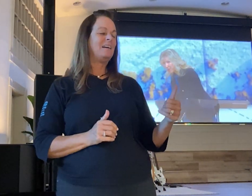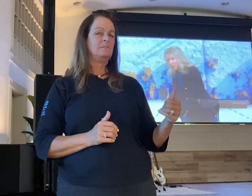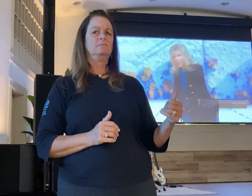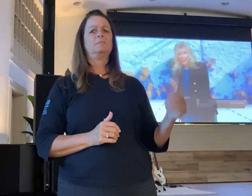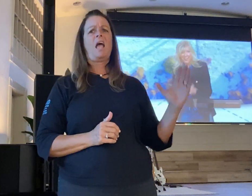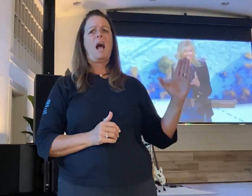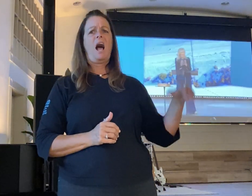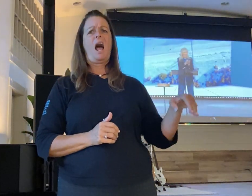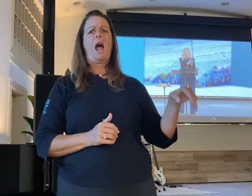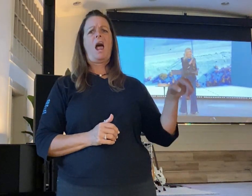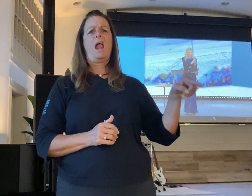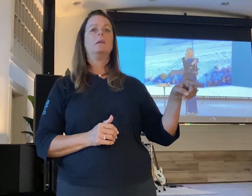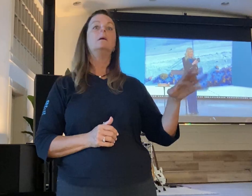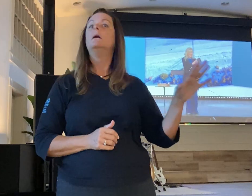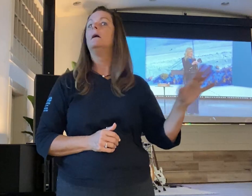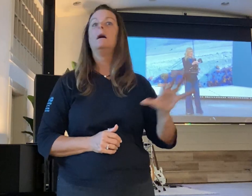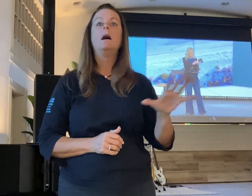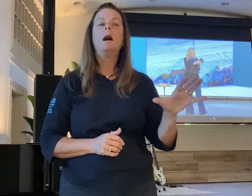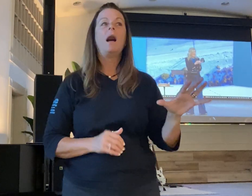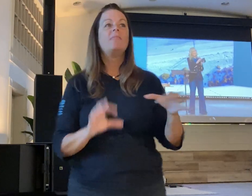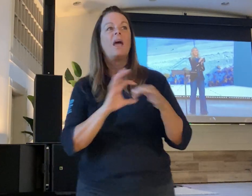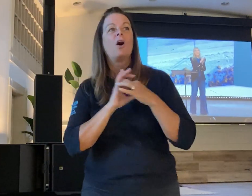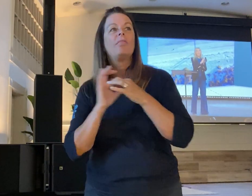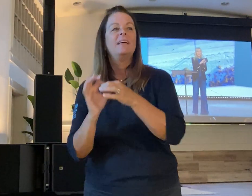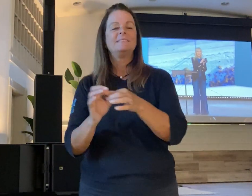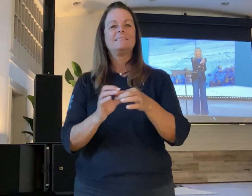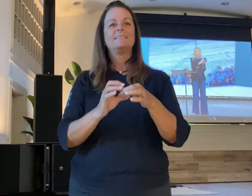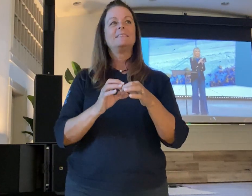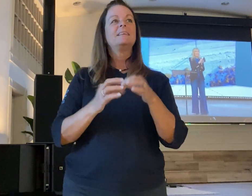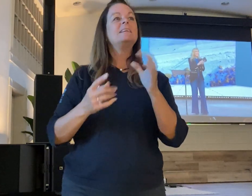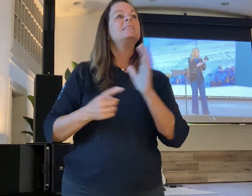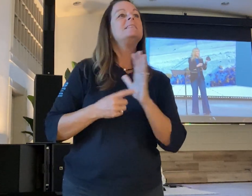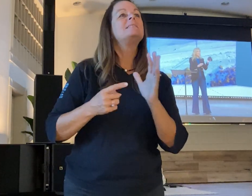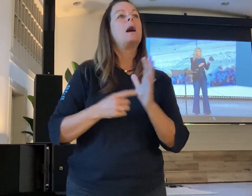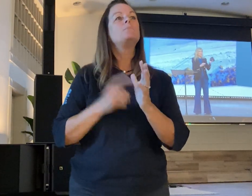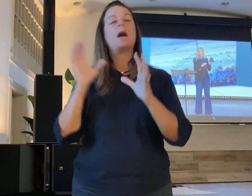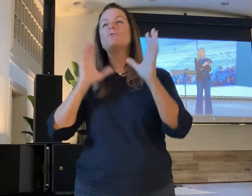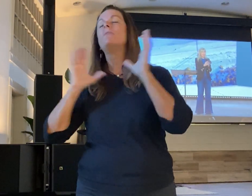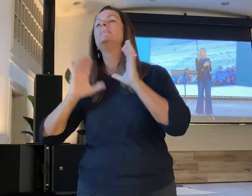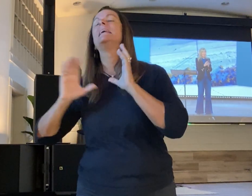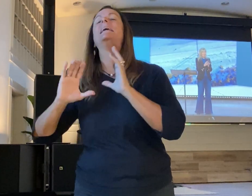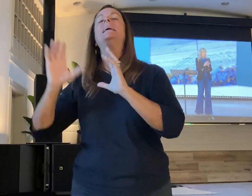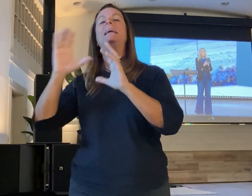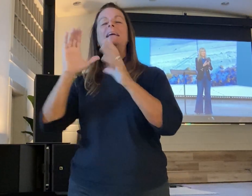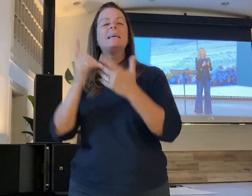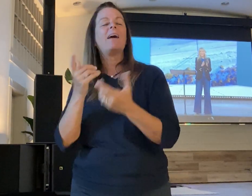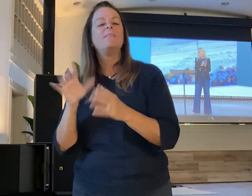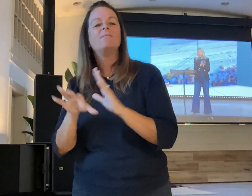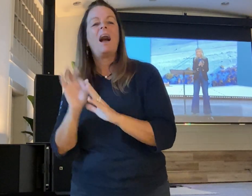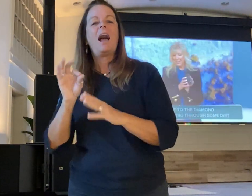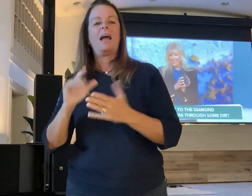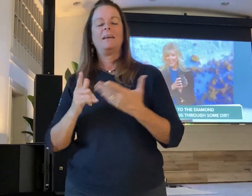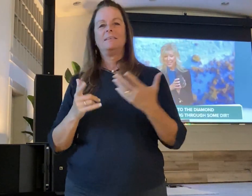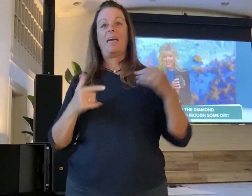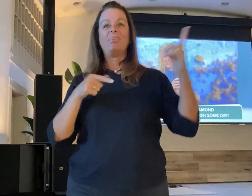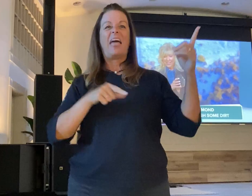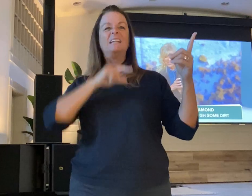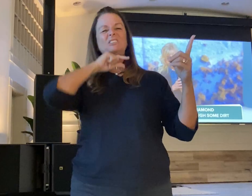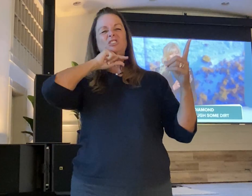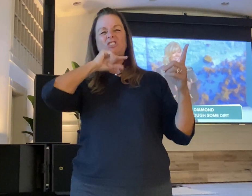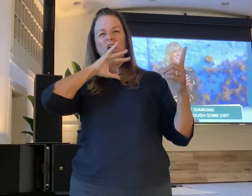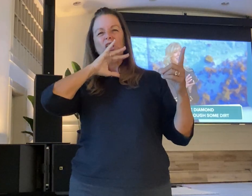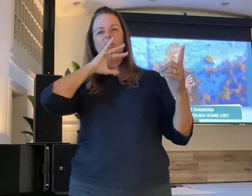diamonds at first. This is what they look like. They look like this. And sometimes you have to dig through some dirt to find the